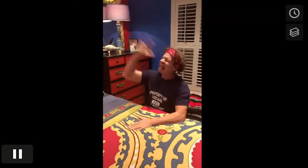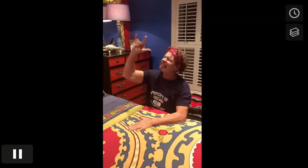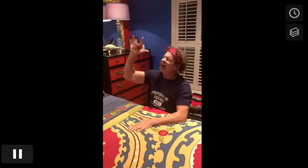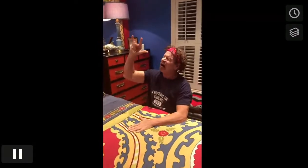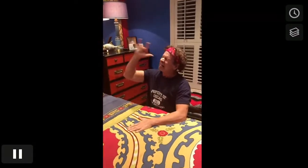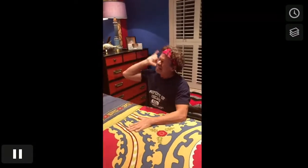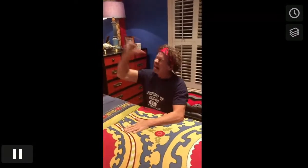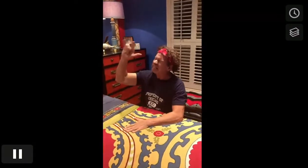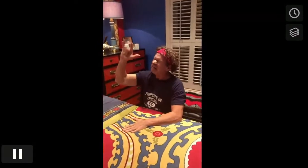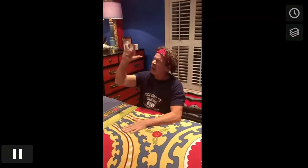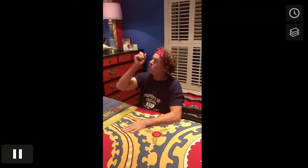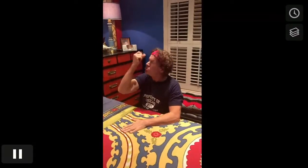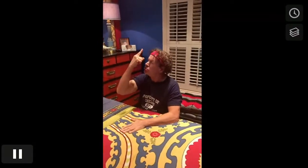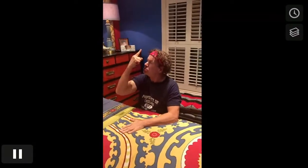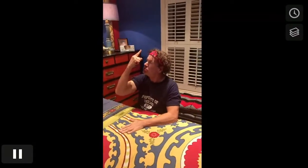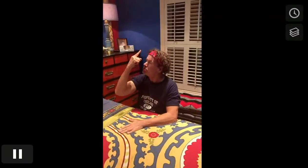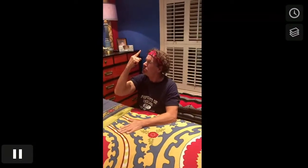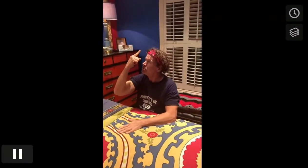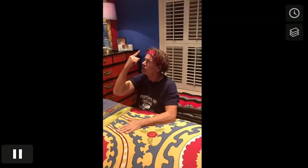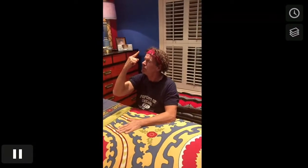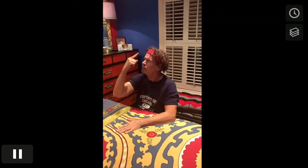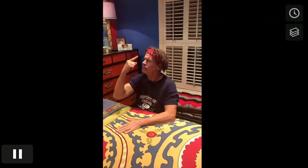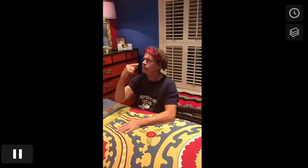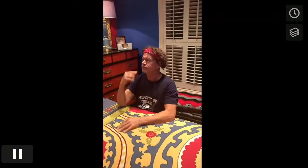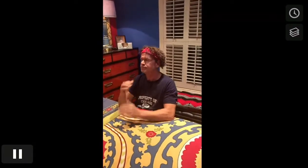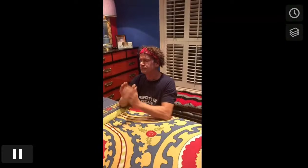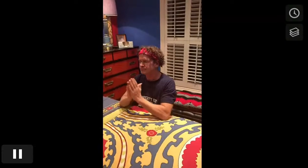I don't love you. I love you. You.